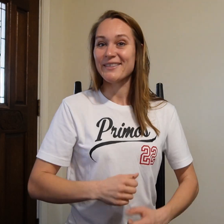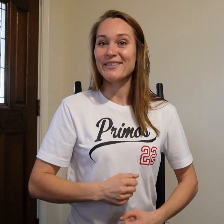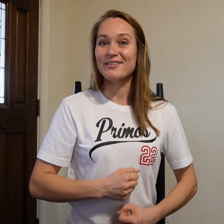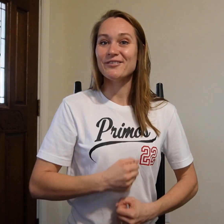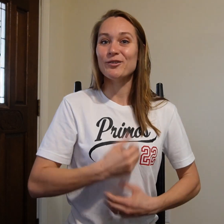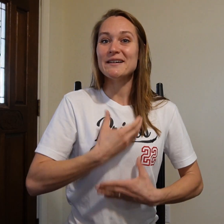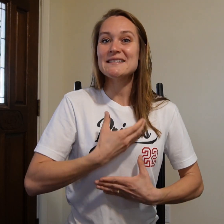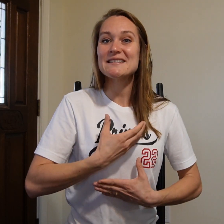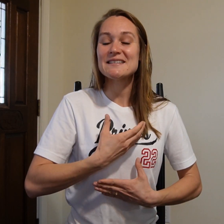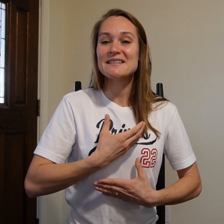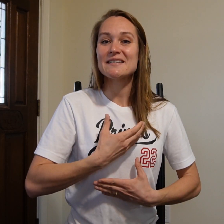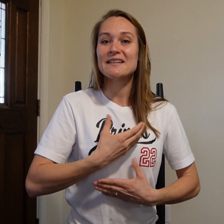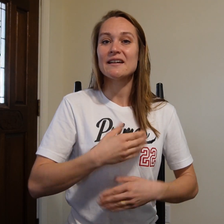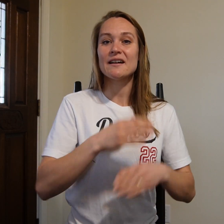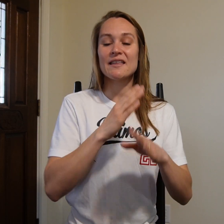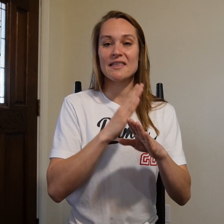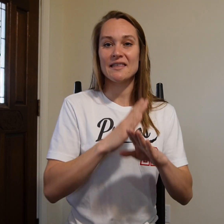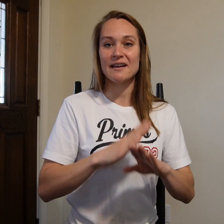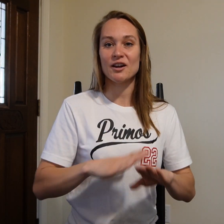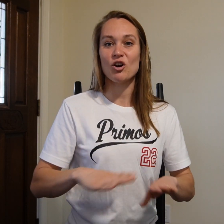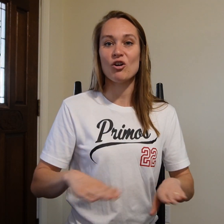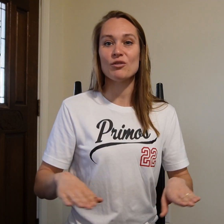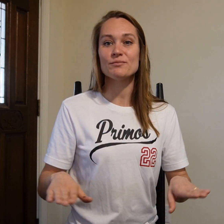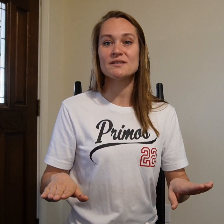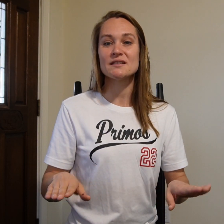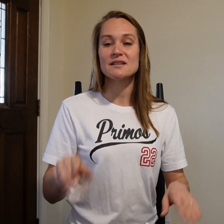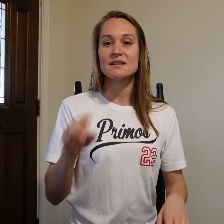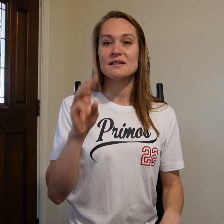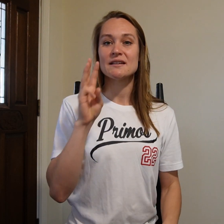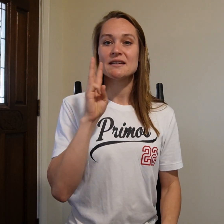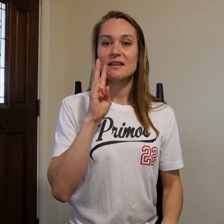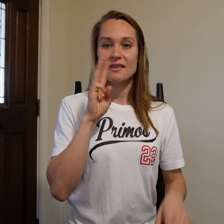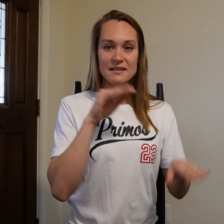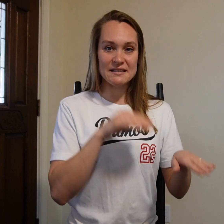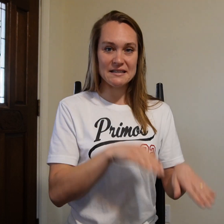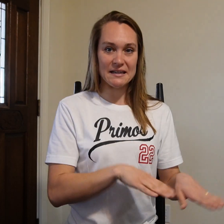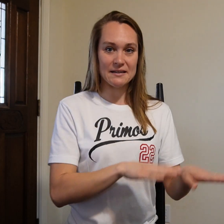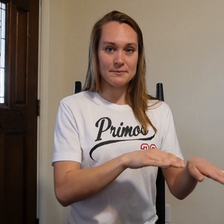the voice that calms the sea